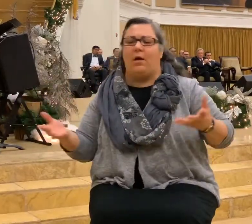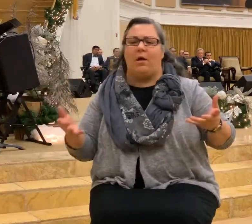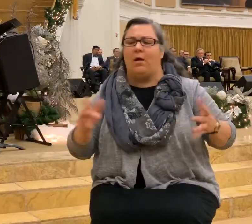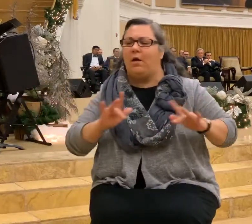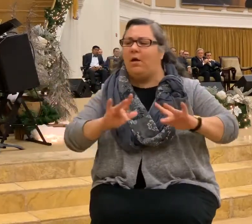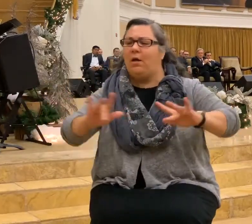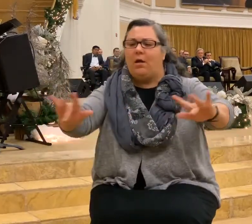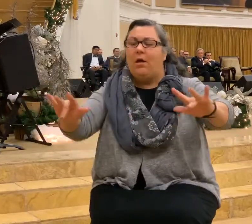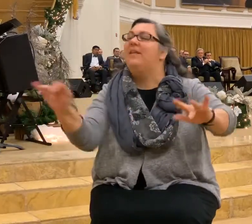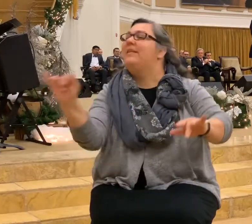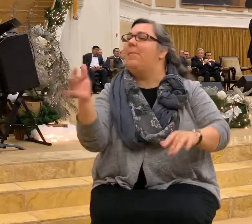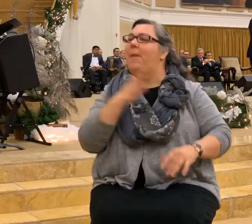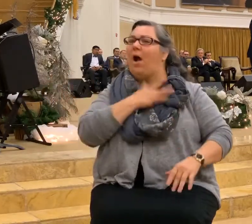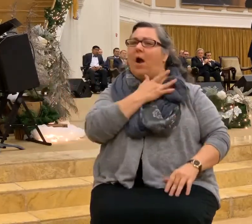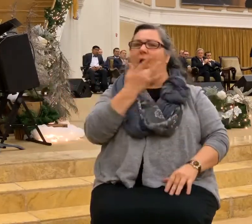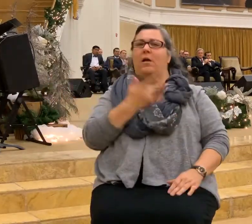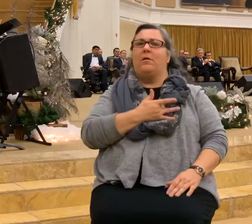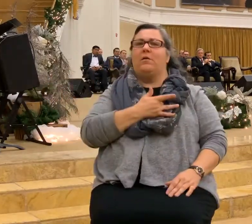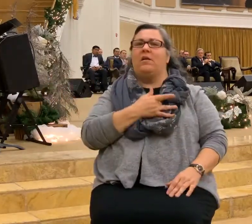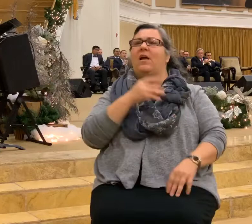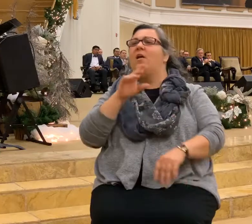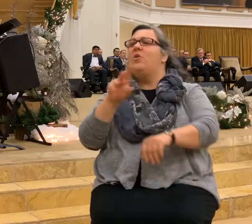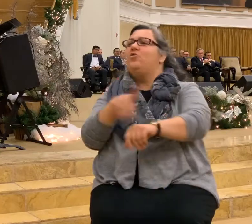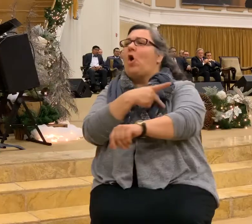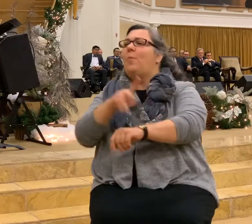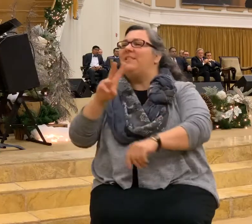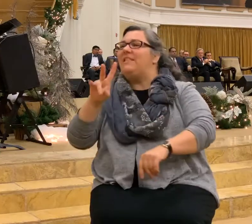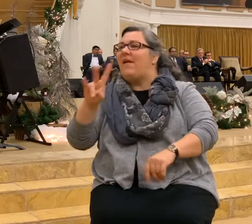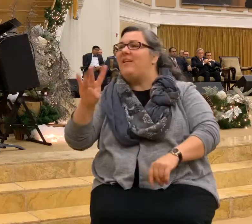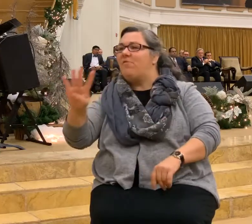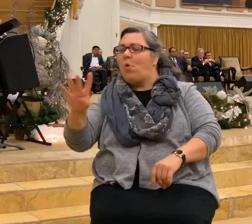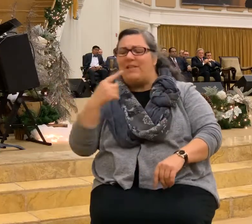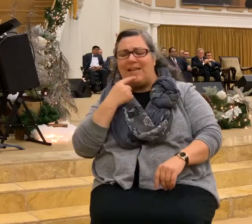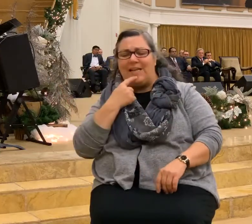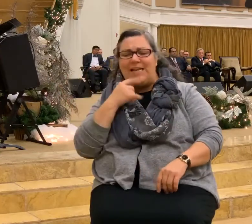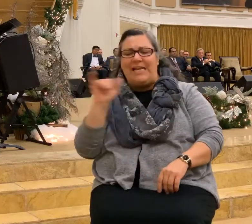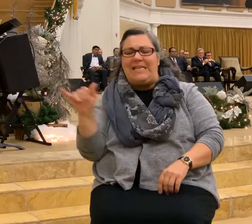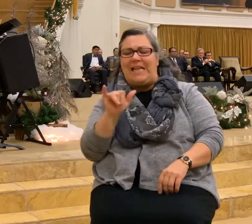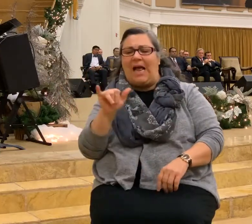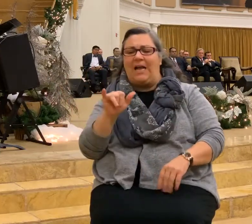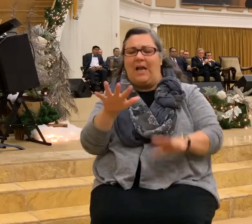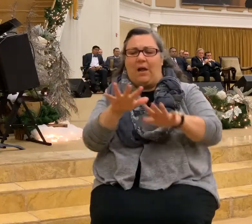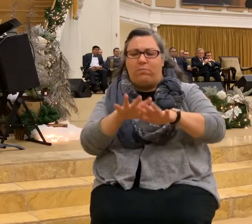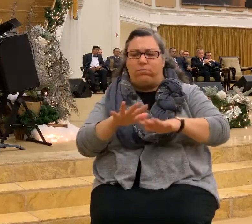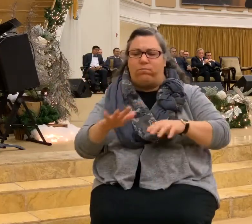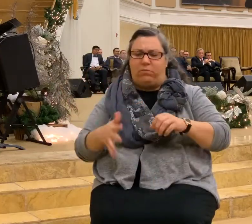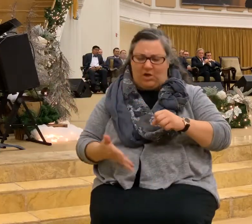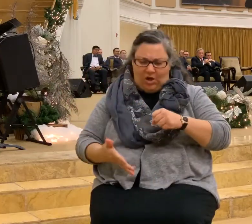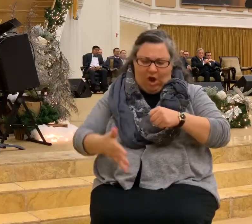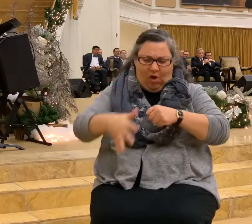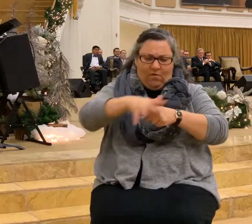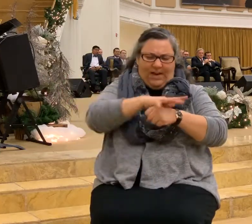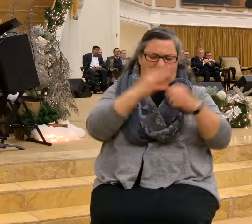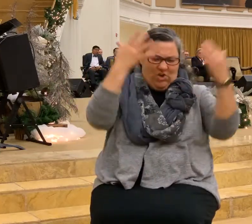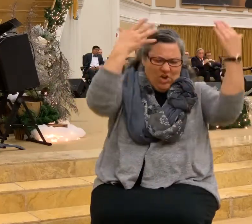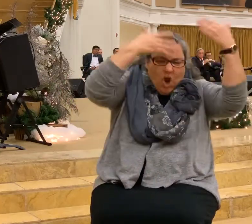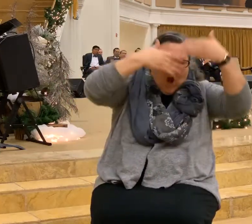is. The psalmist said in 74, it's like a blanket of darkness that covers.